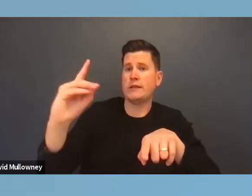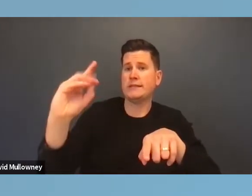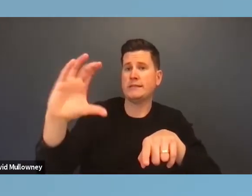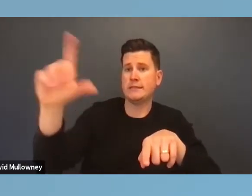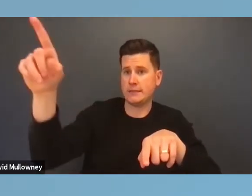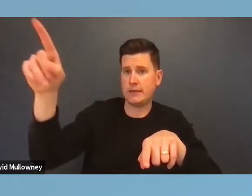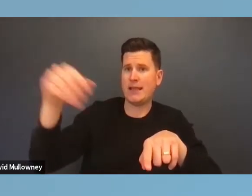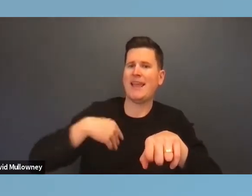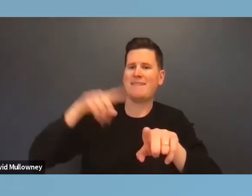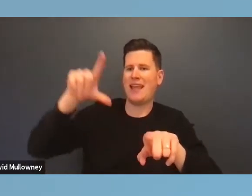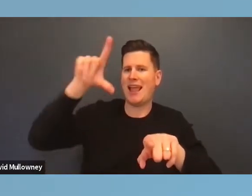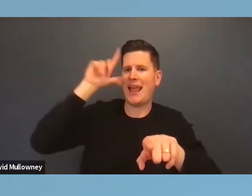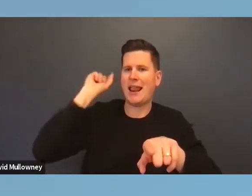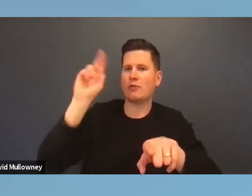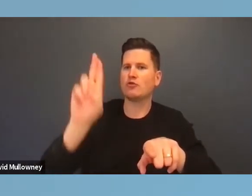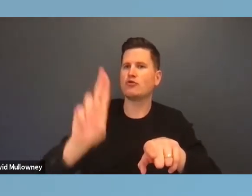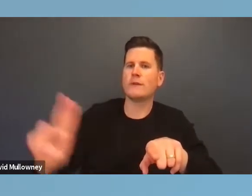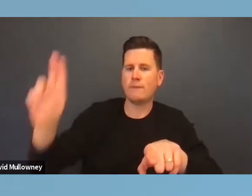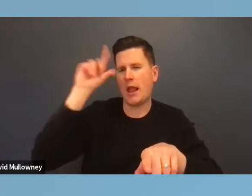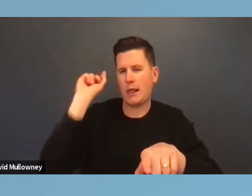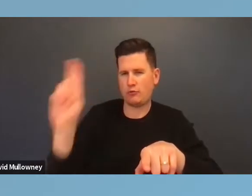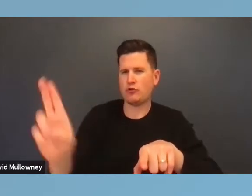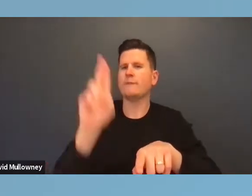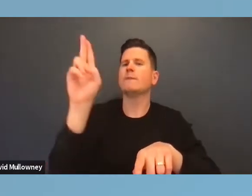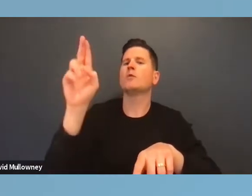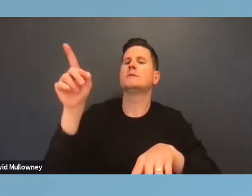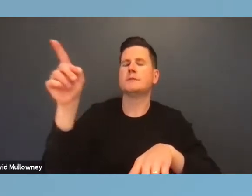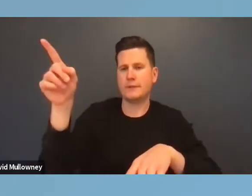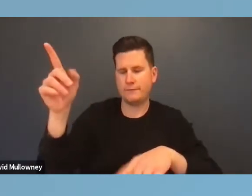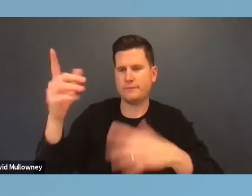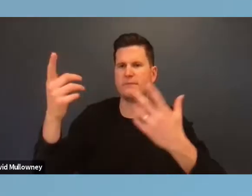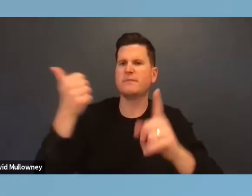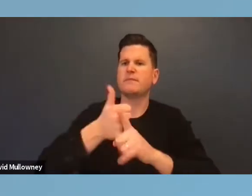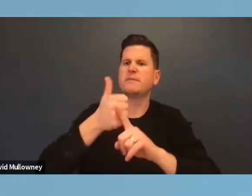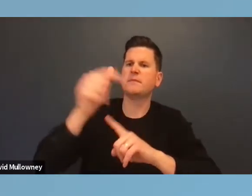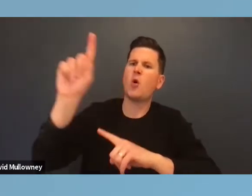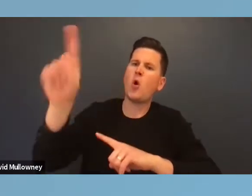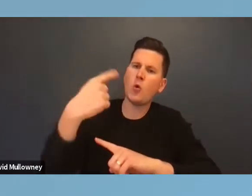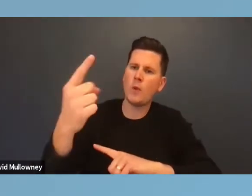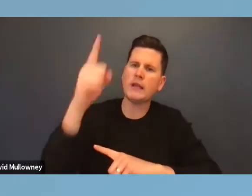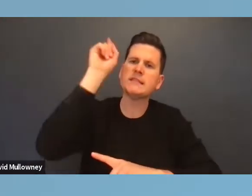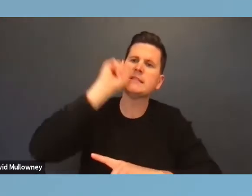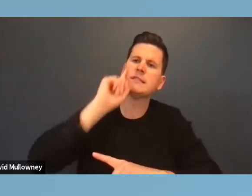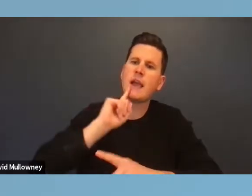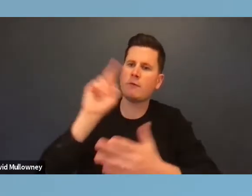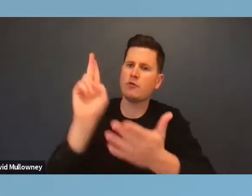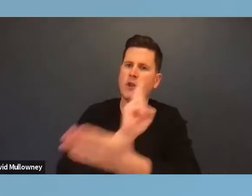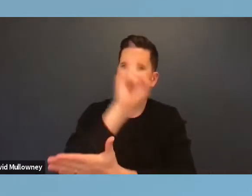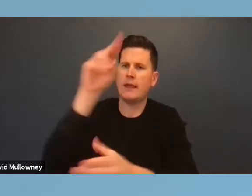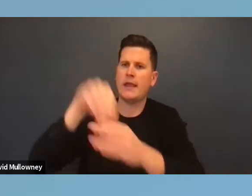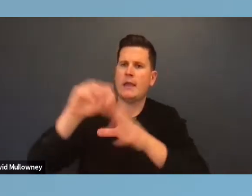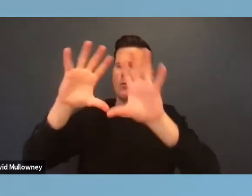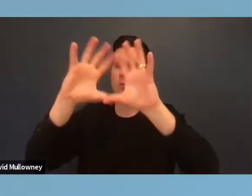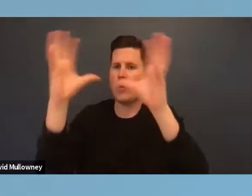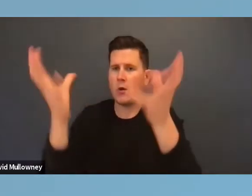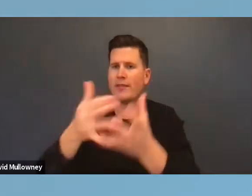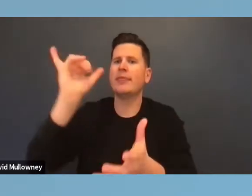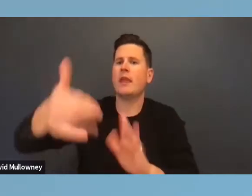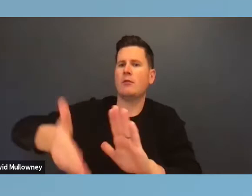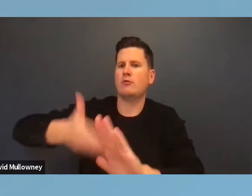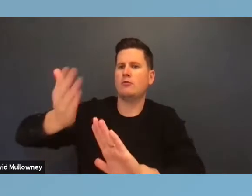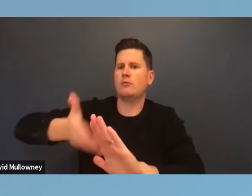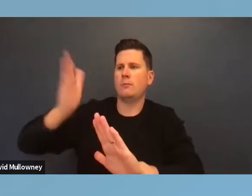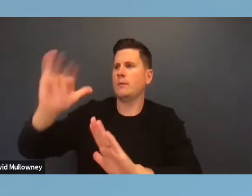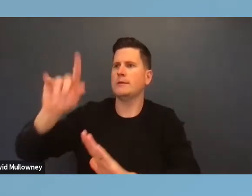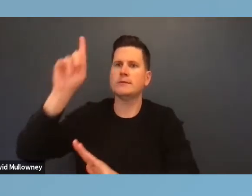In Washington, D.C., here in the United States, there's Gallaudet University. It is the only deaf university in the world